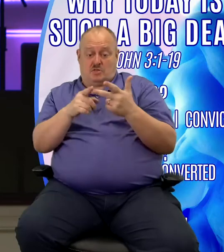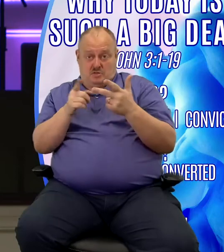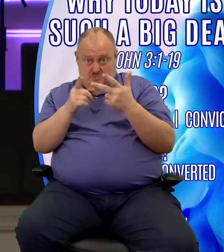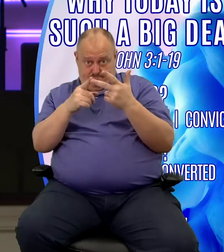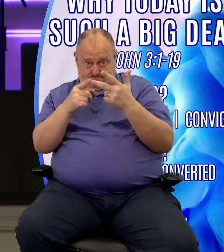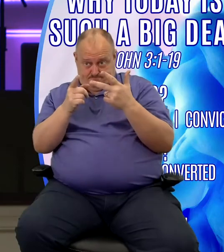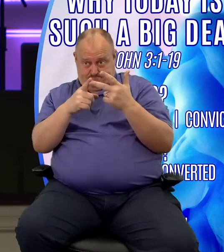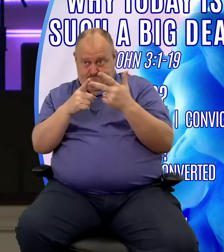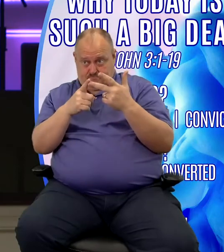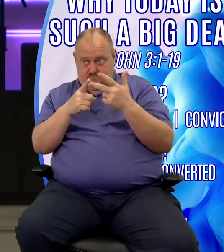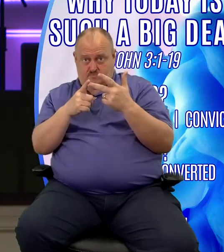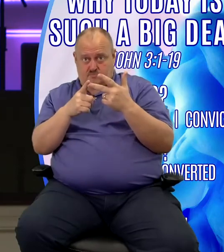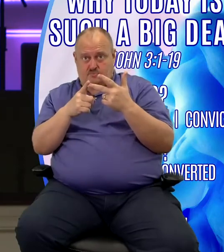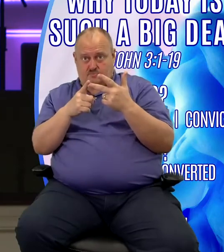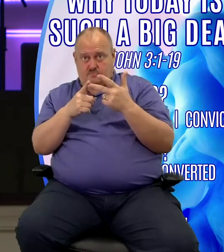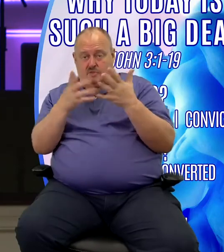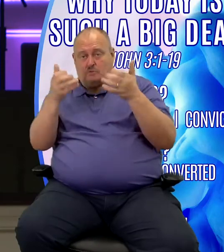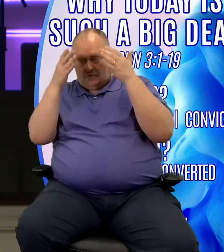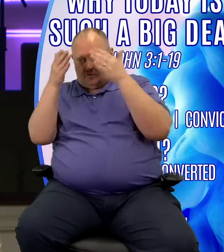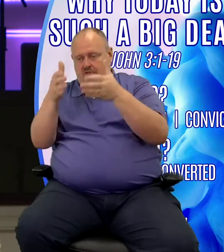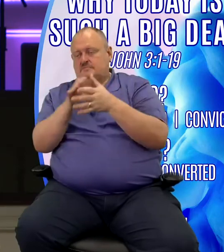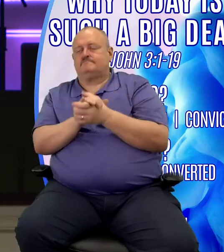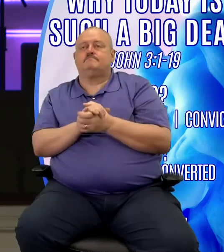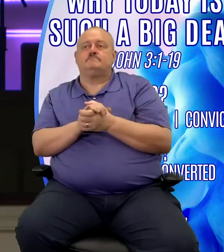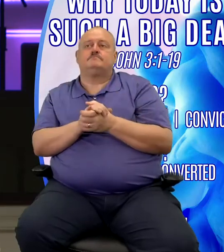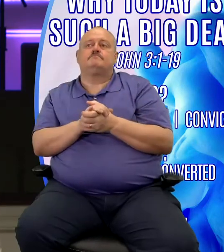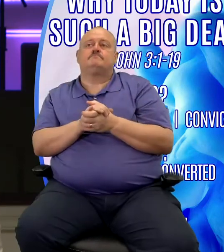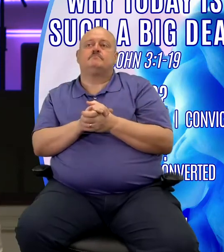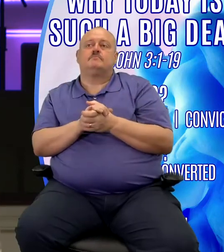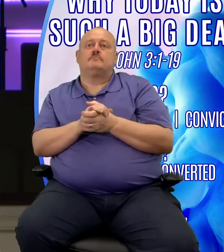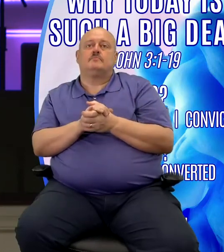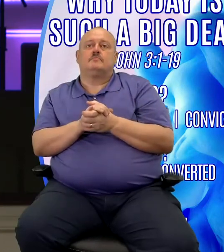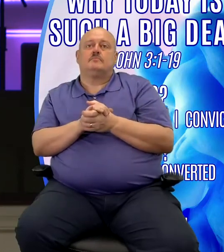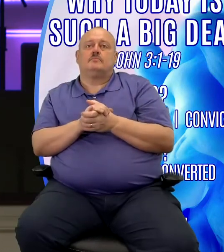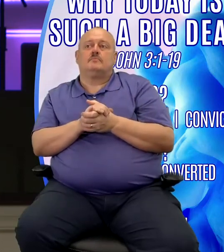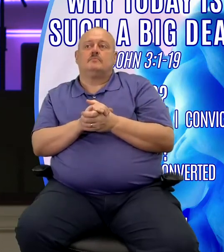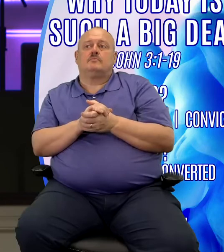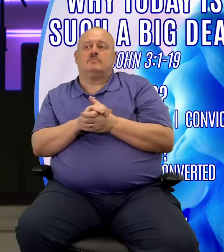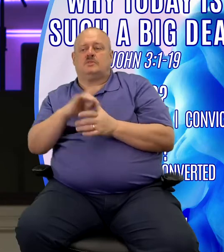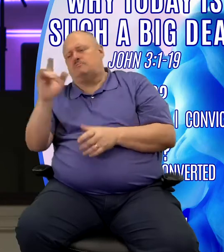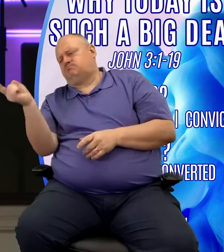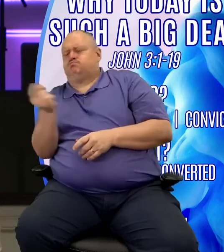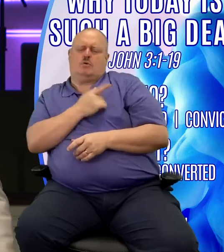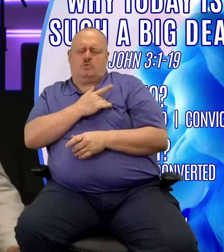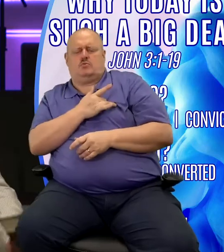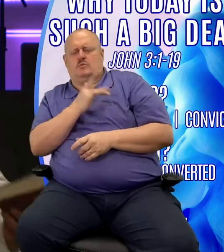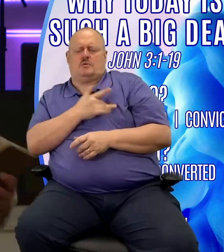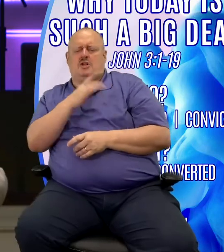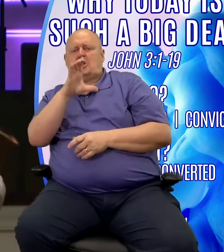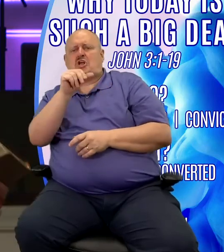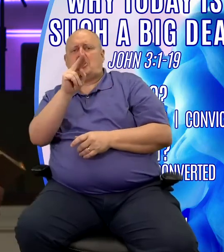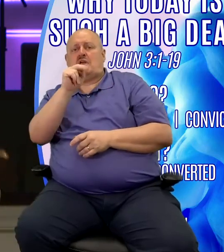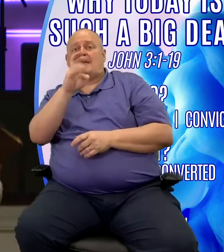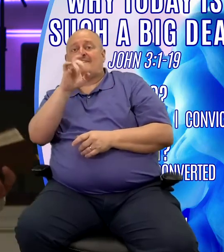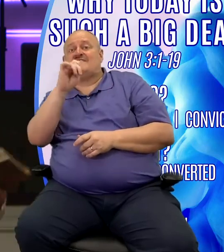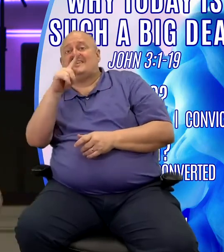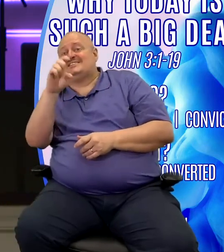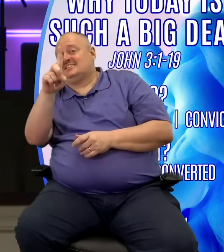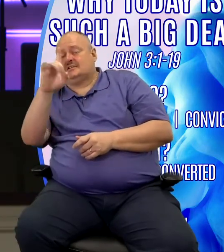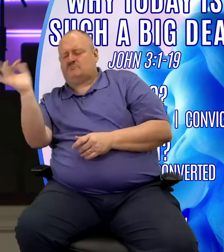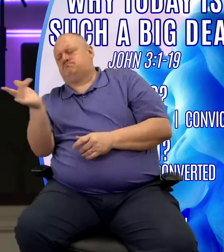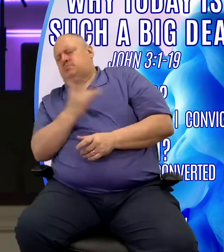about Nicodemus that I want to draw to your attention. He was convicted. Notice he says, how can these things be?